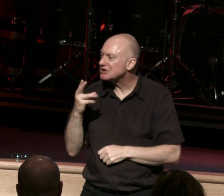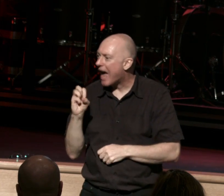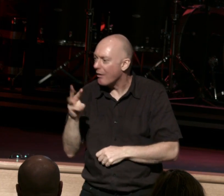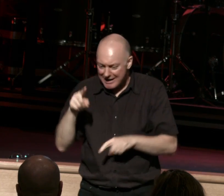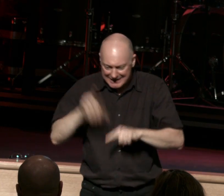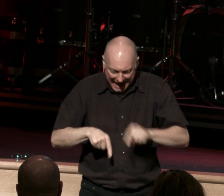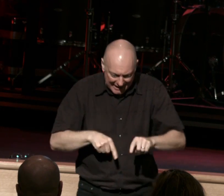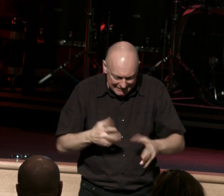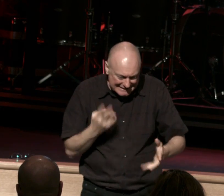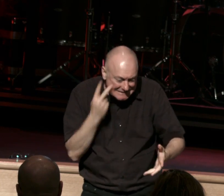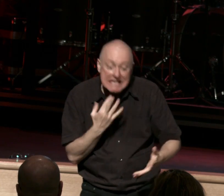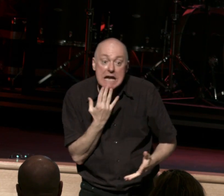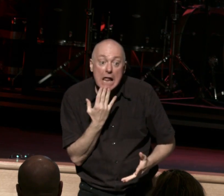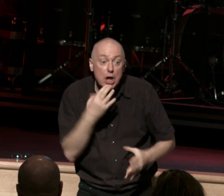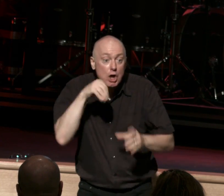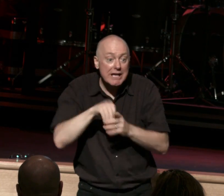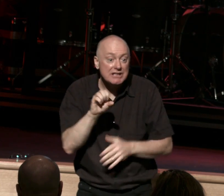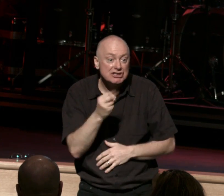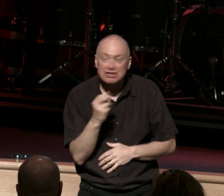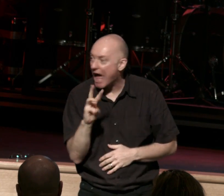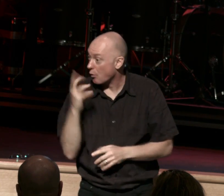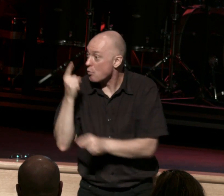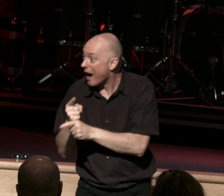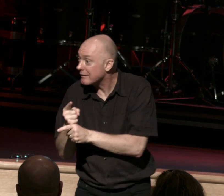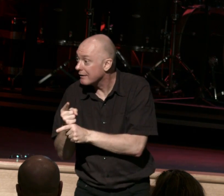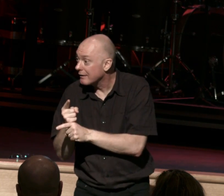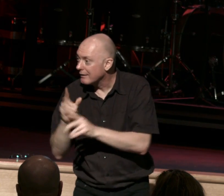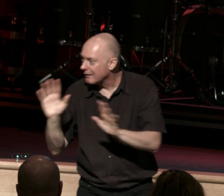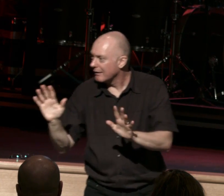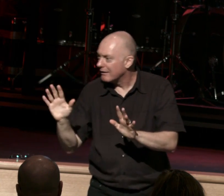on to a shadow. You can't see color in a